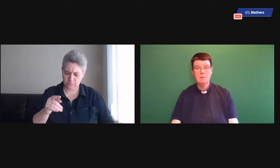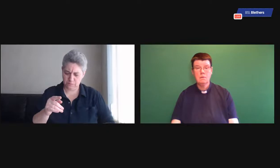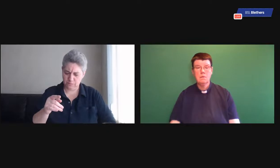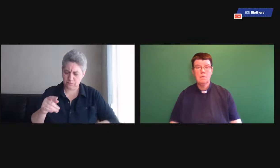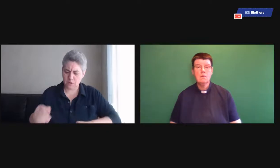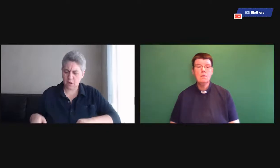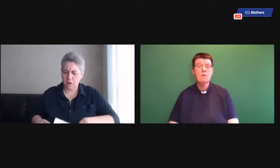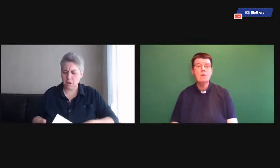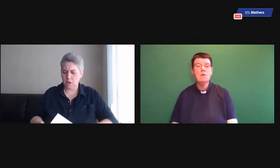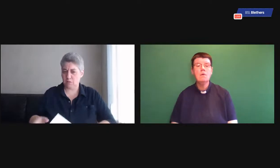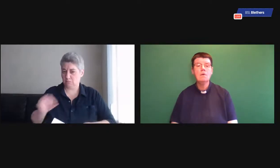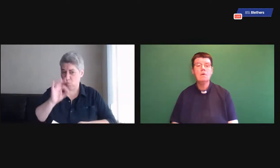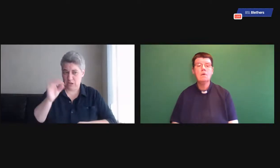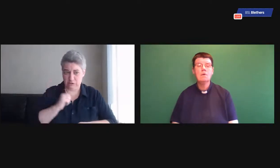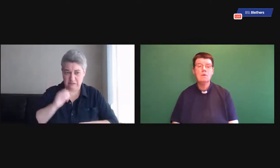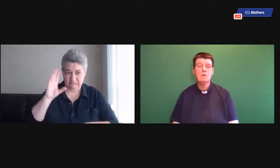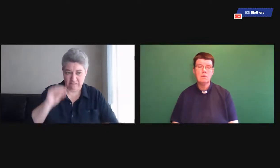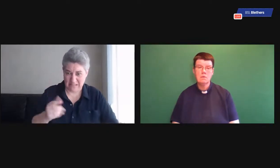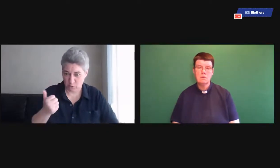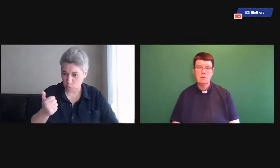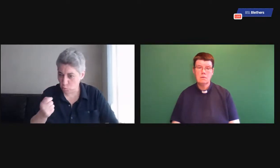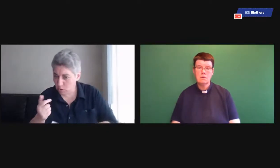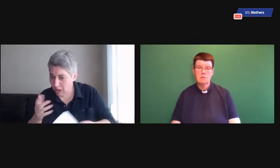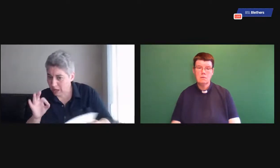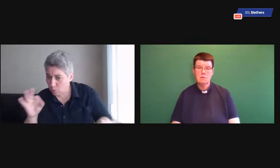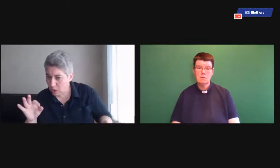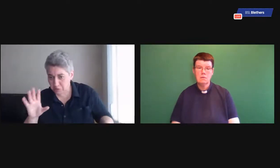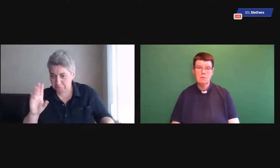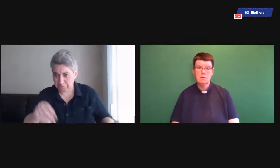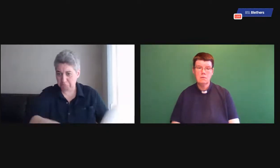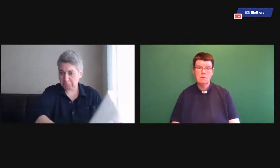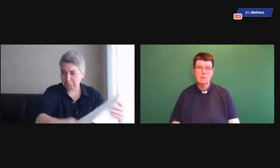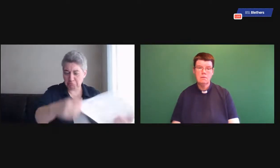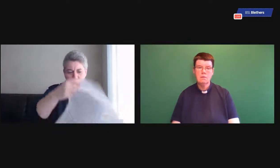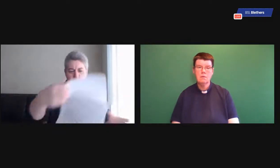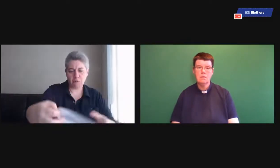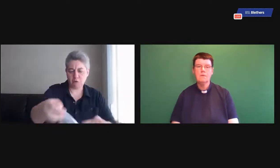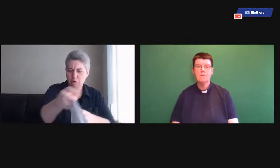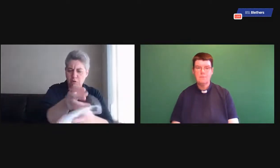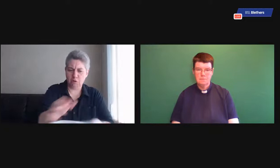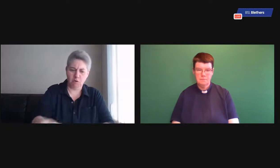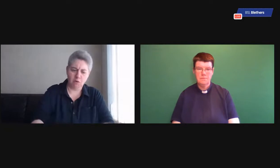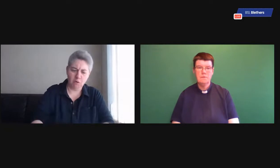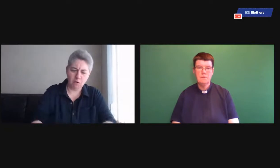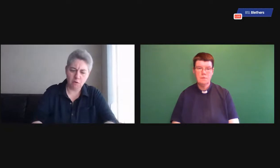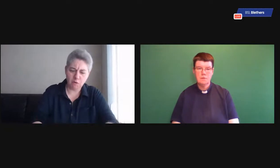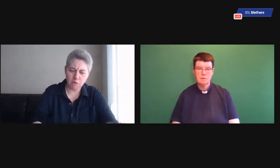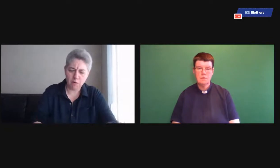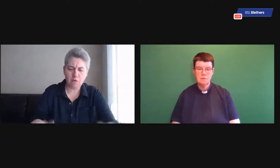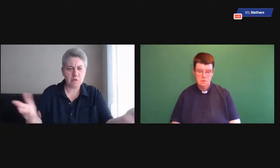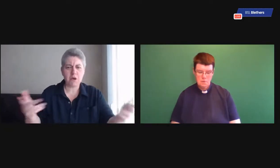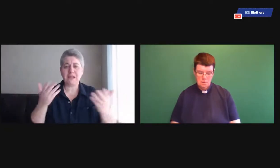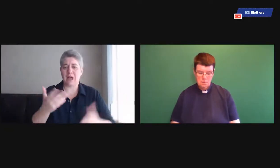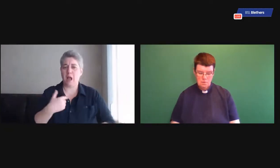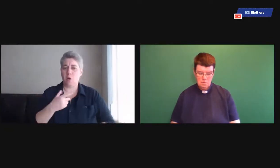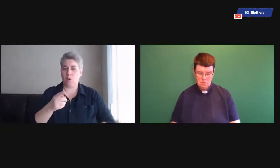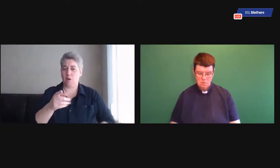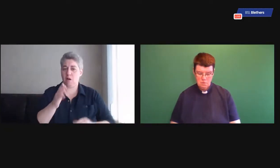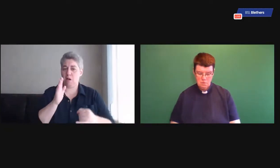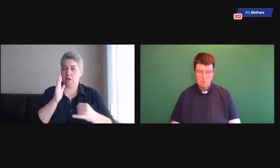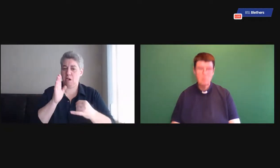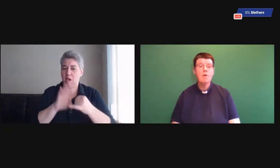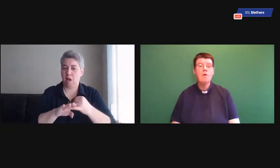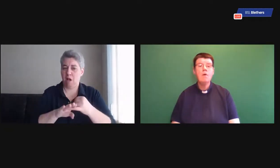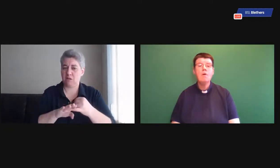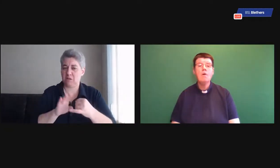Now we're nearly at the end. Would you believe it? Honestly, that's nearly an hour. And I'm just checking over